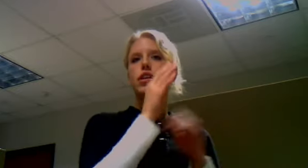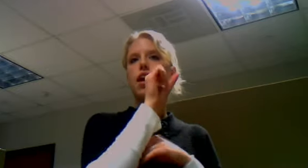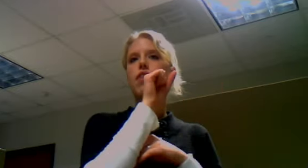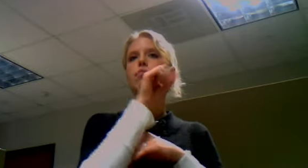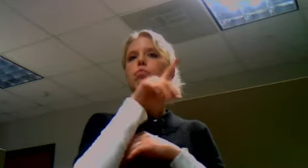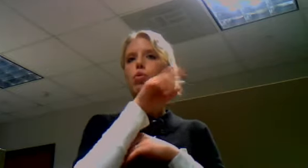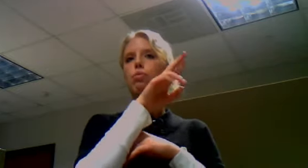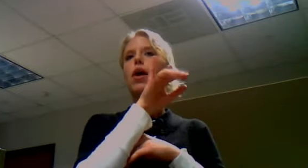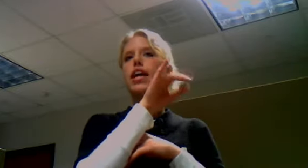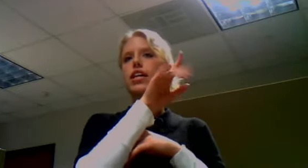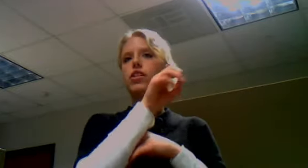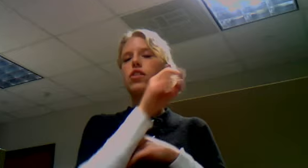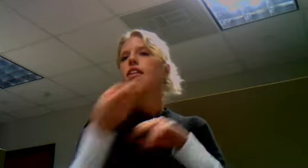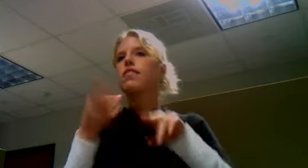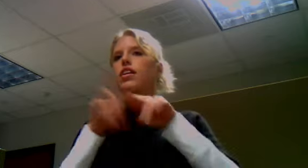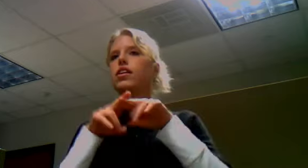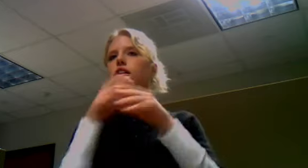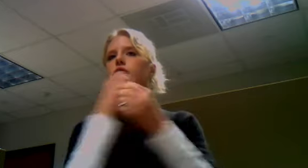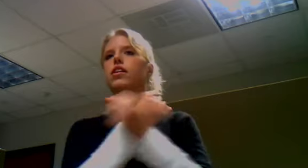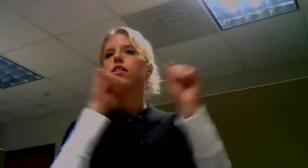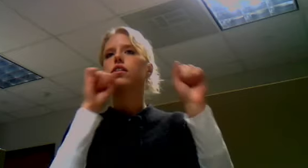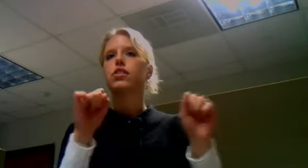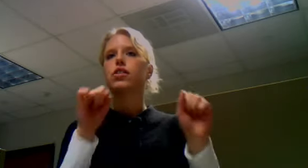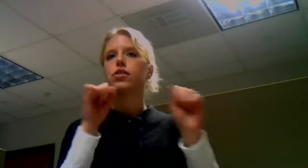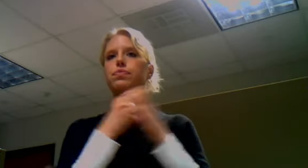the security with the long-term land leases.